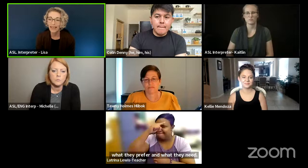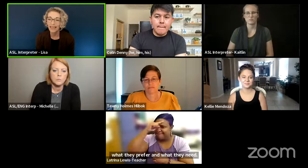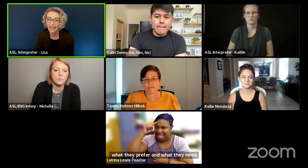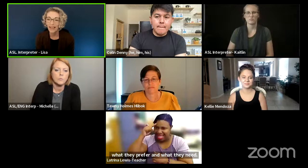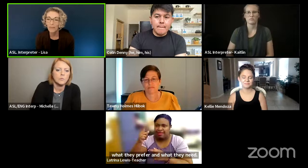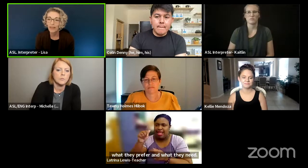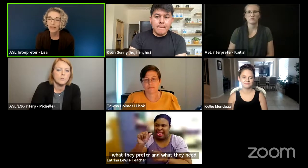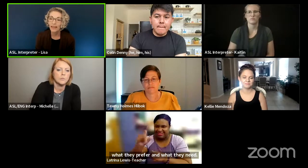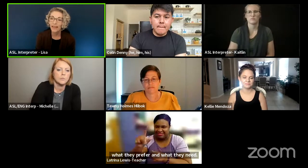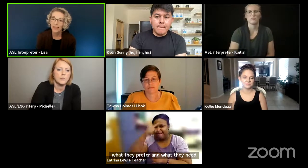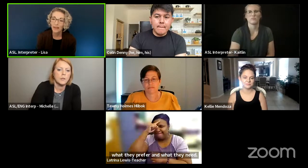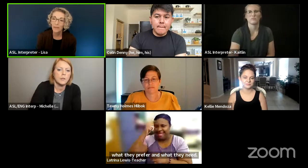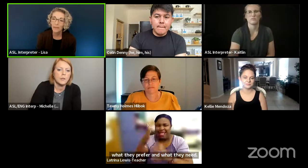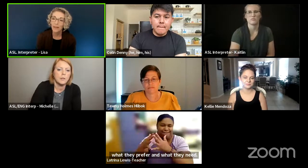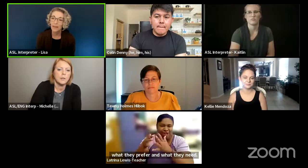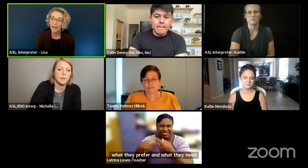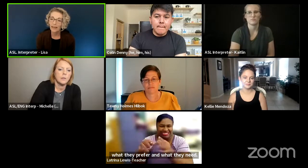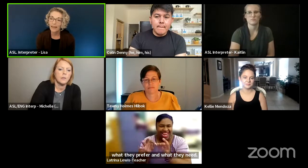BSL, Black ASL.